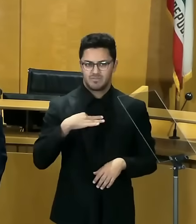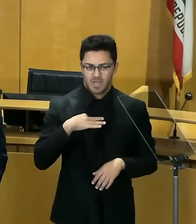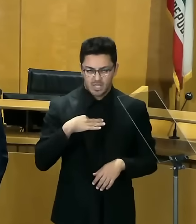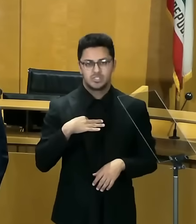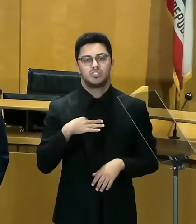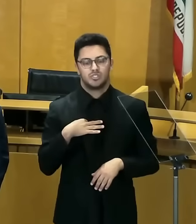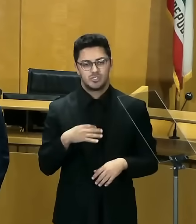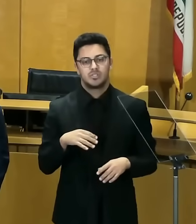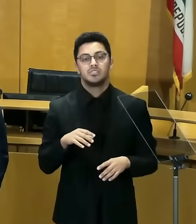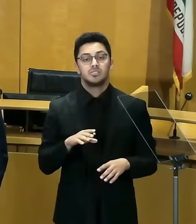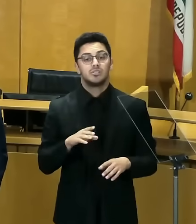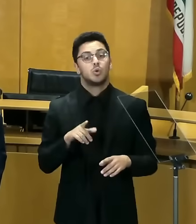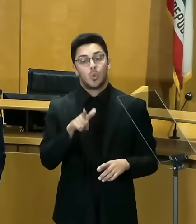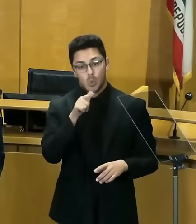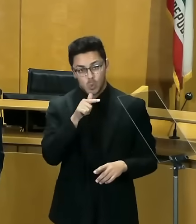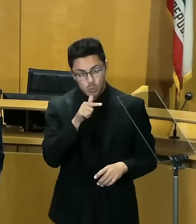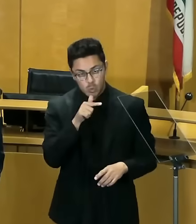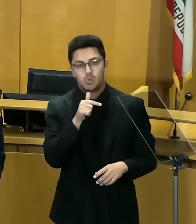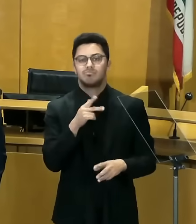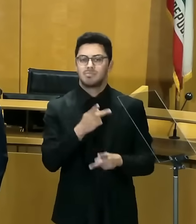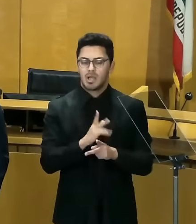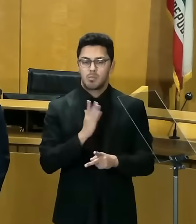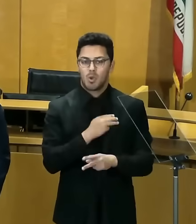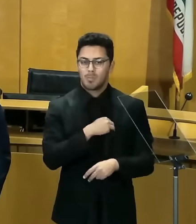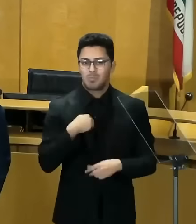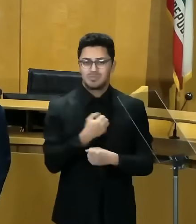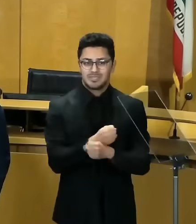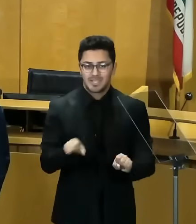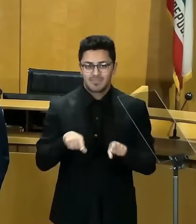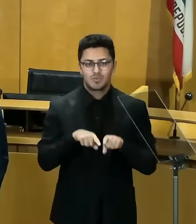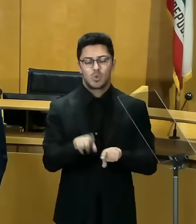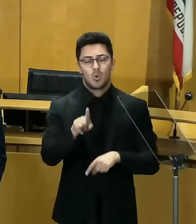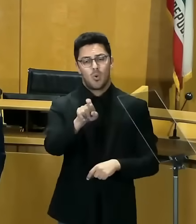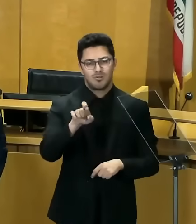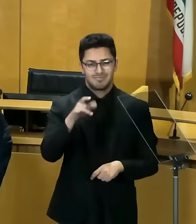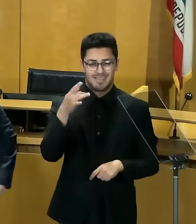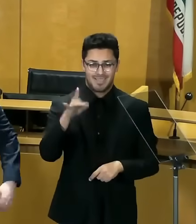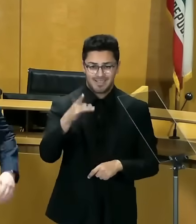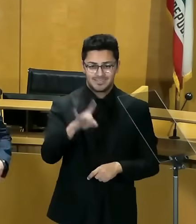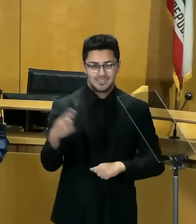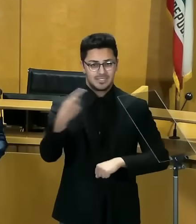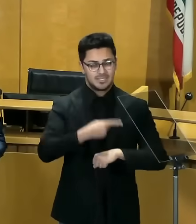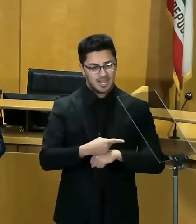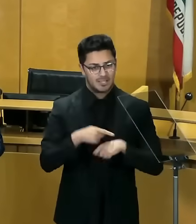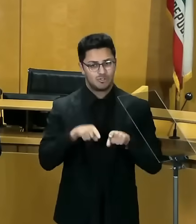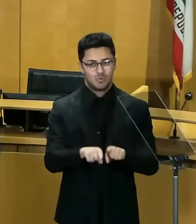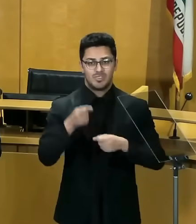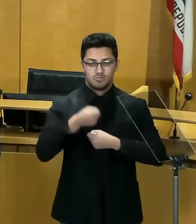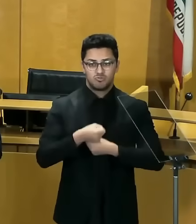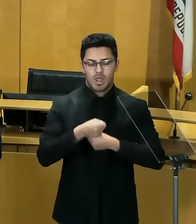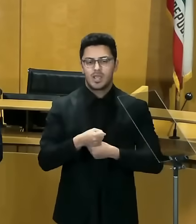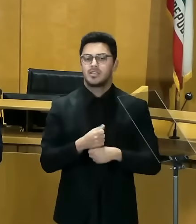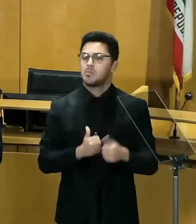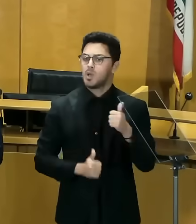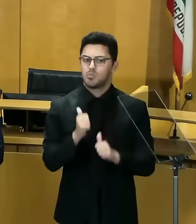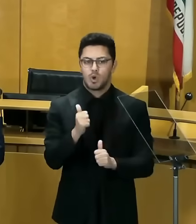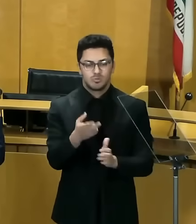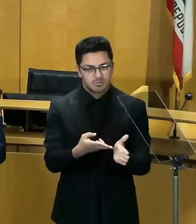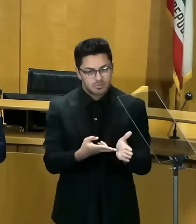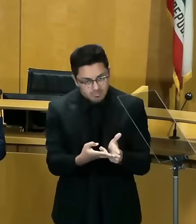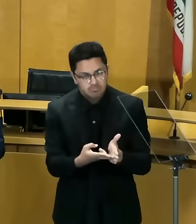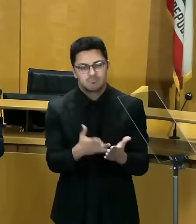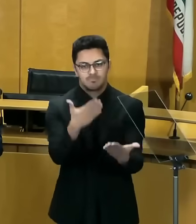strike captains who have kept our members safe during the 118 days of our strike. And I want to send my most